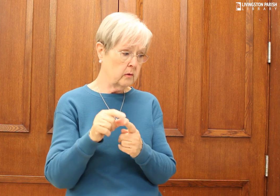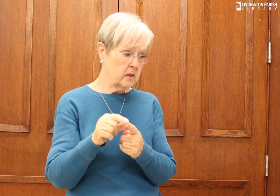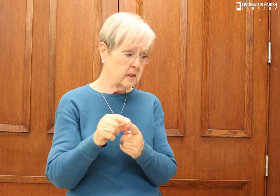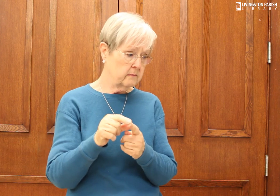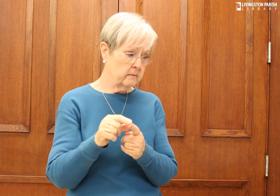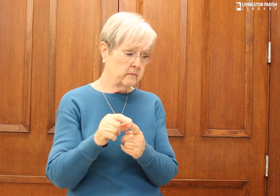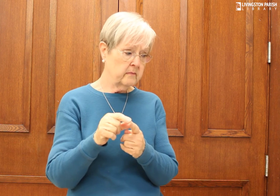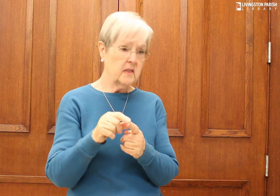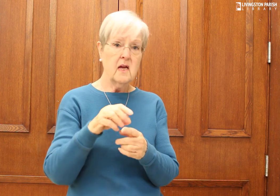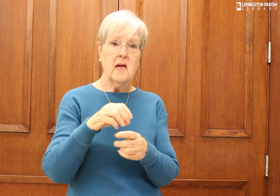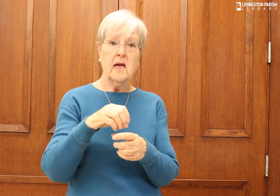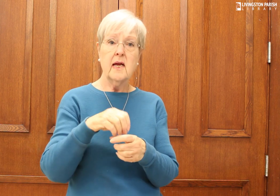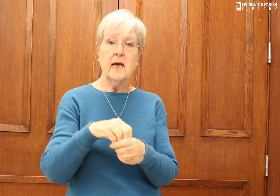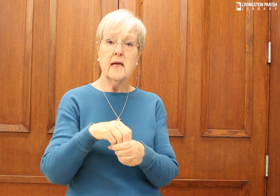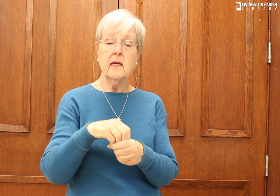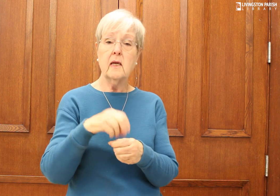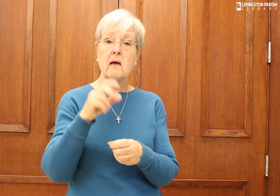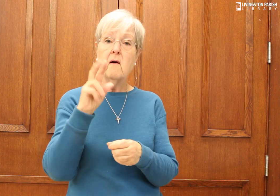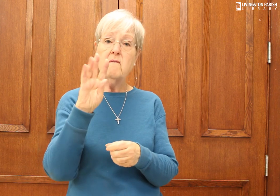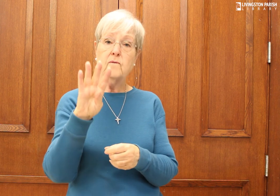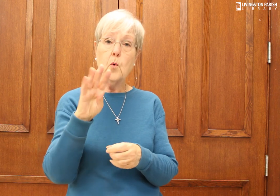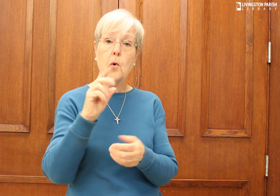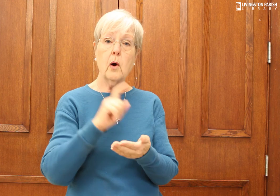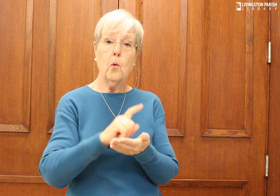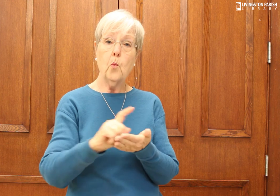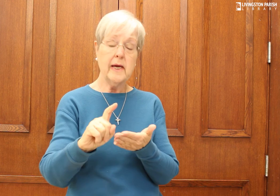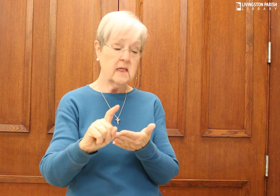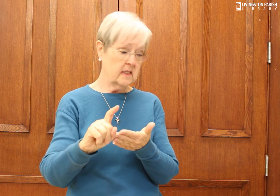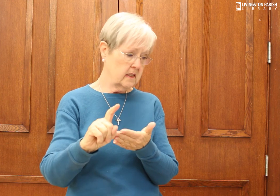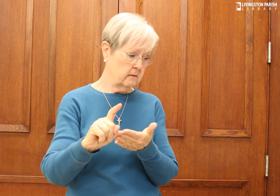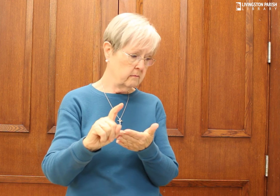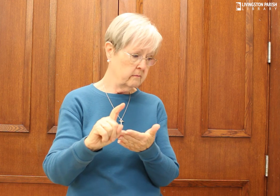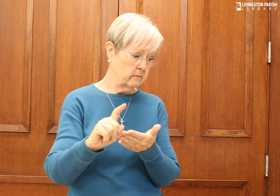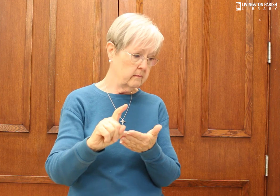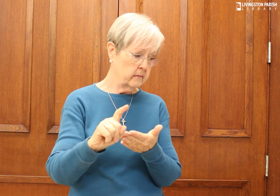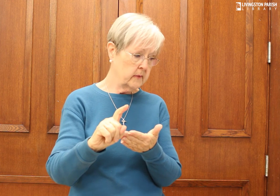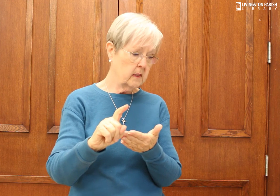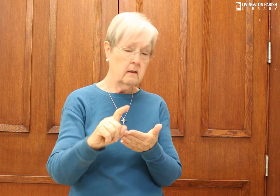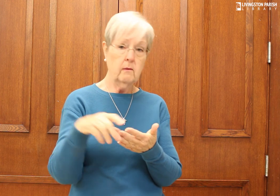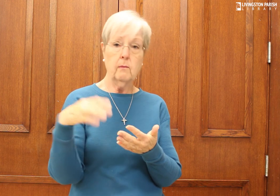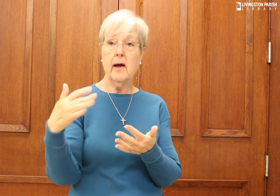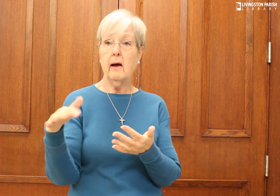words in 4 weeks. Wow.